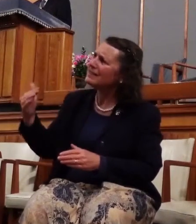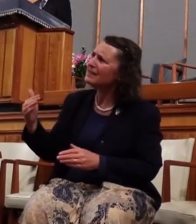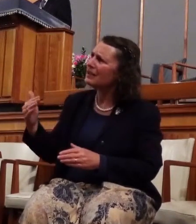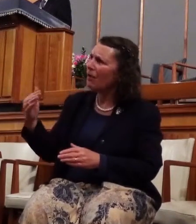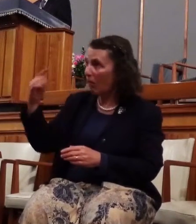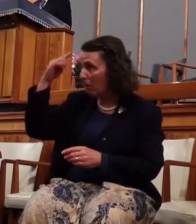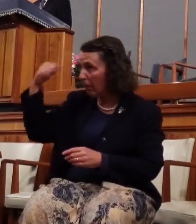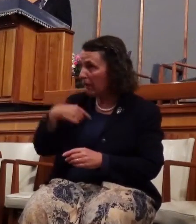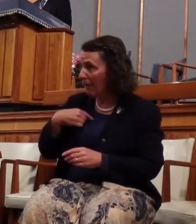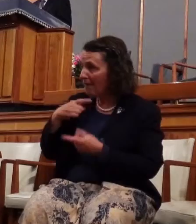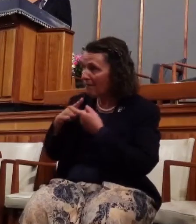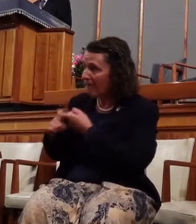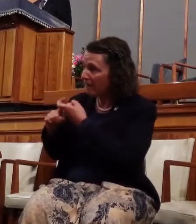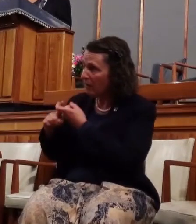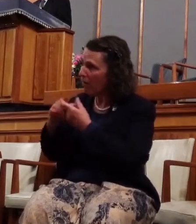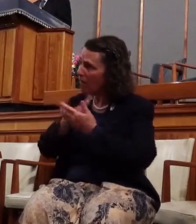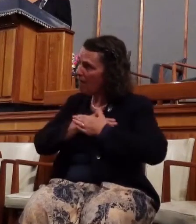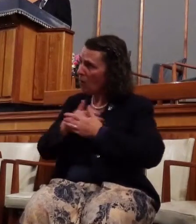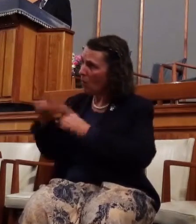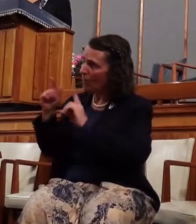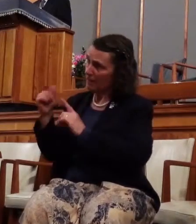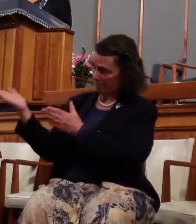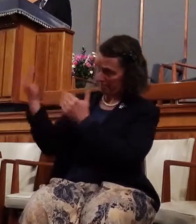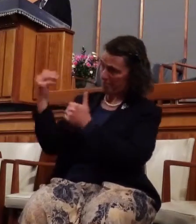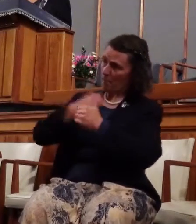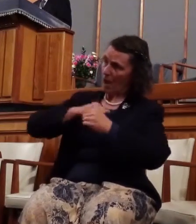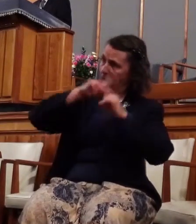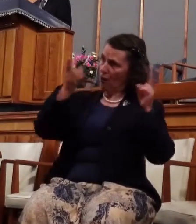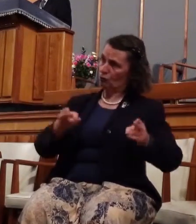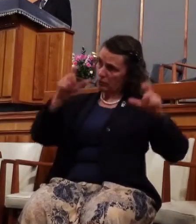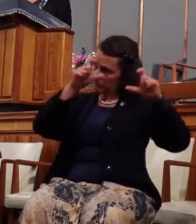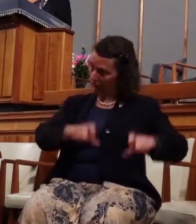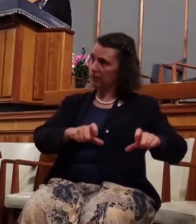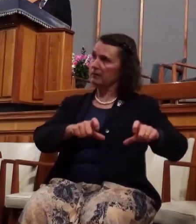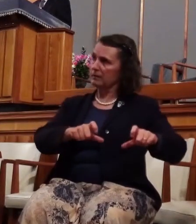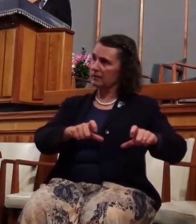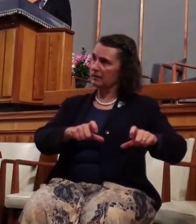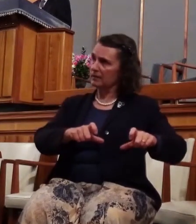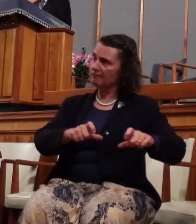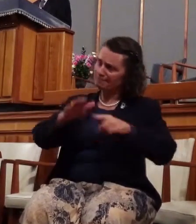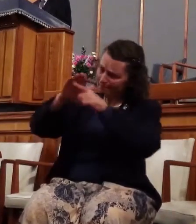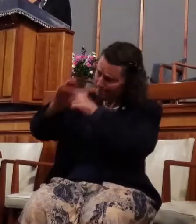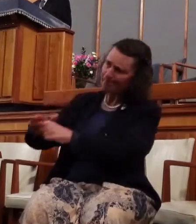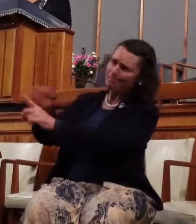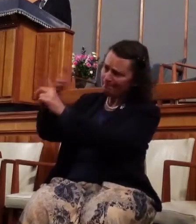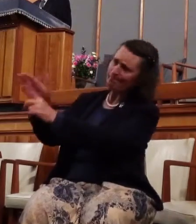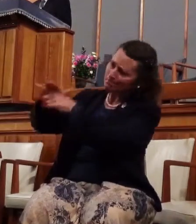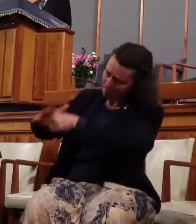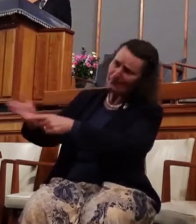faithful to the Lord, come into my house and abide there. And she constrained